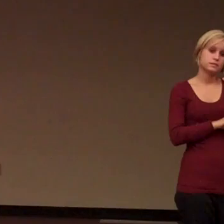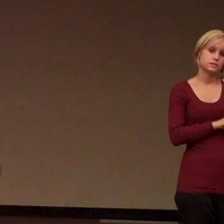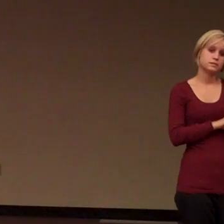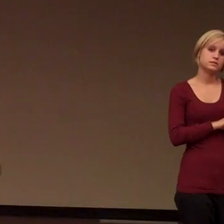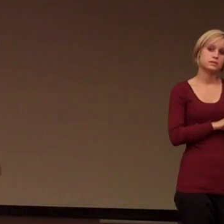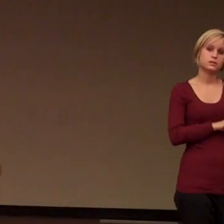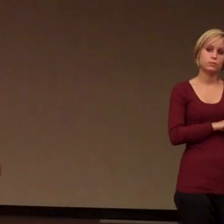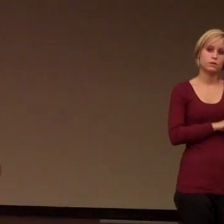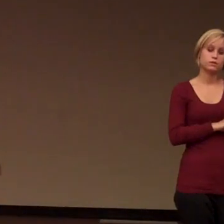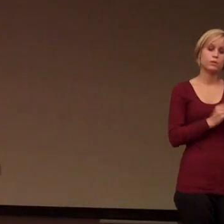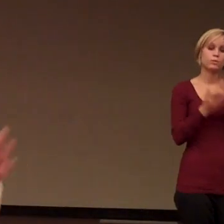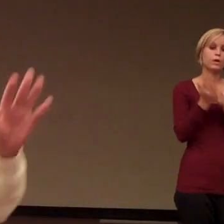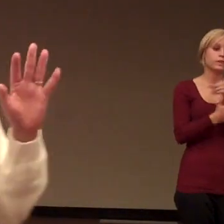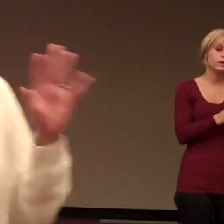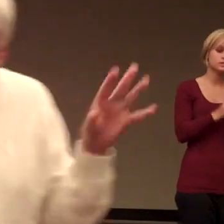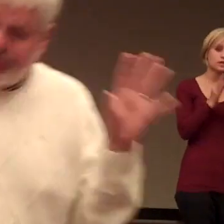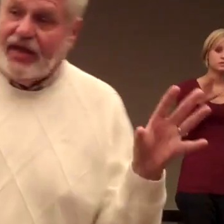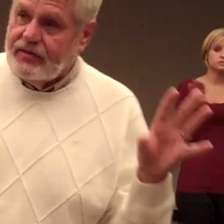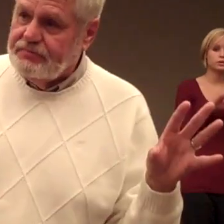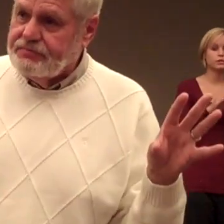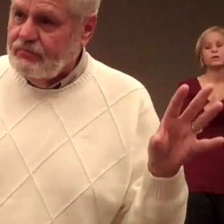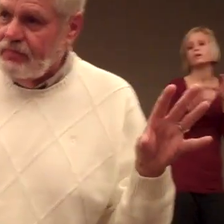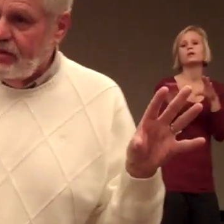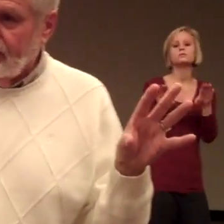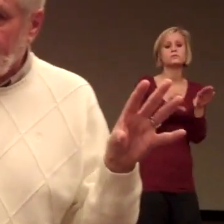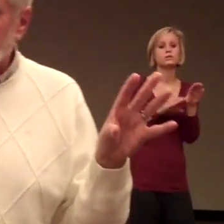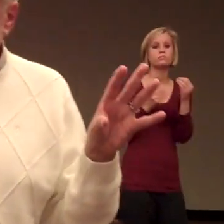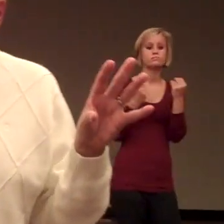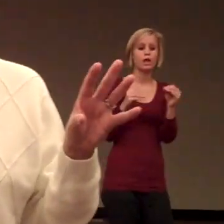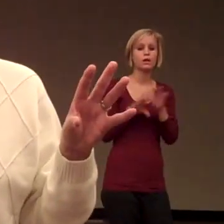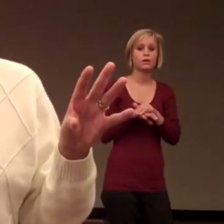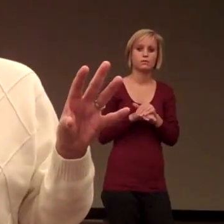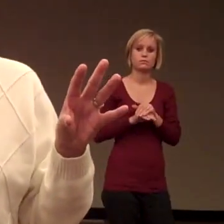And what they decide to do is to do nothing